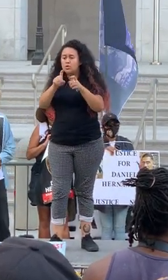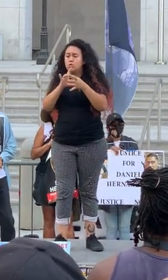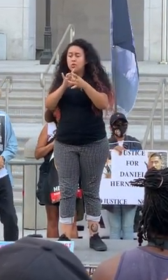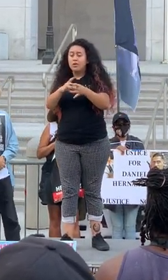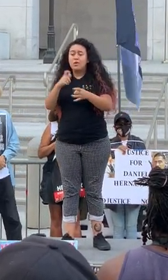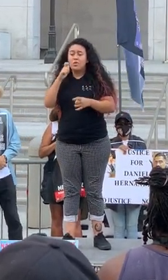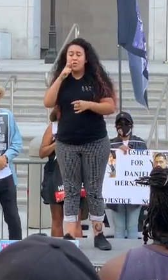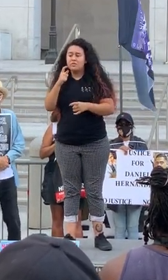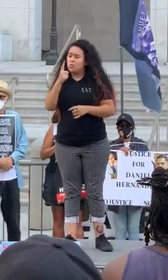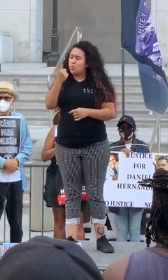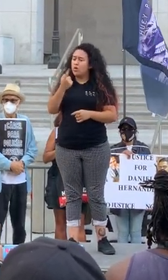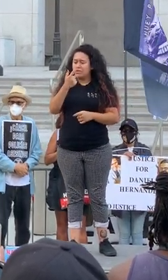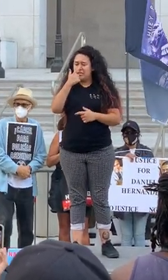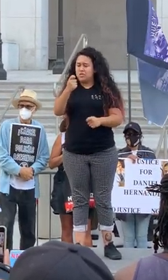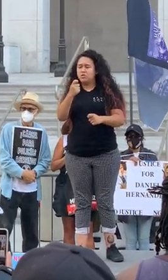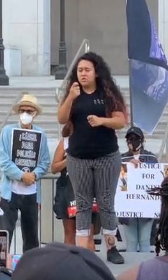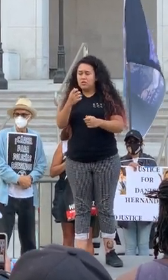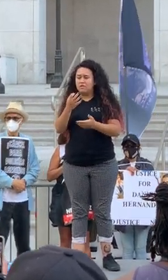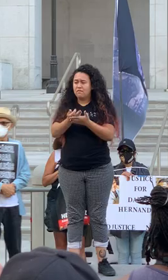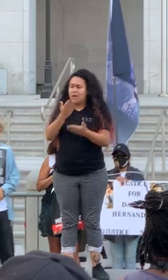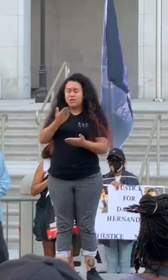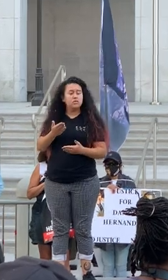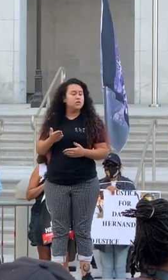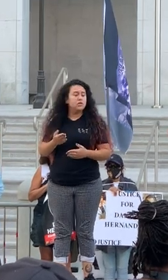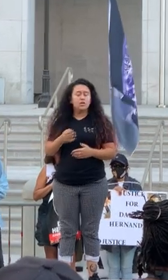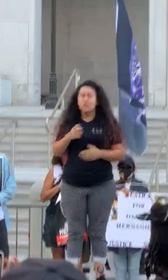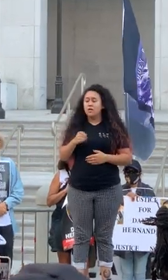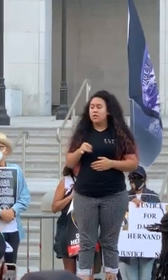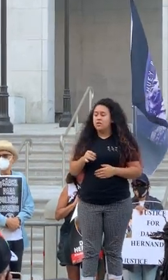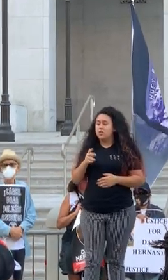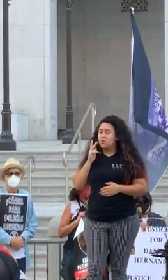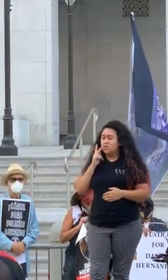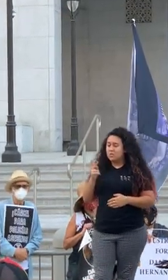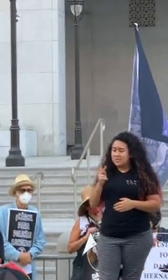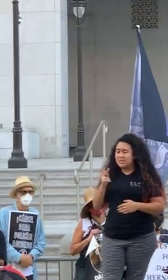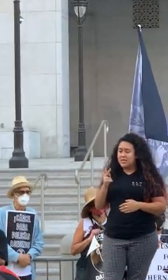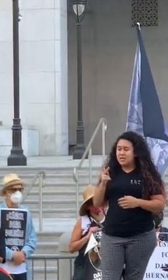was really interesting was, in this order,